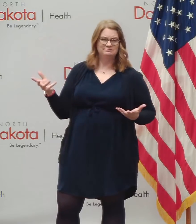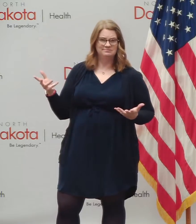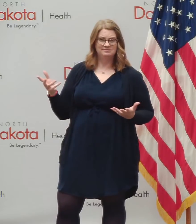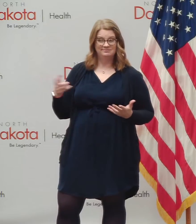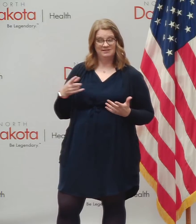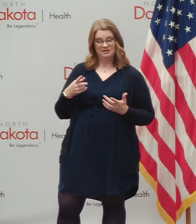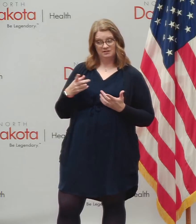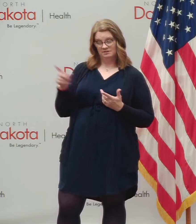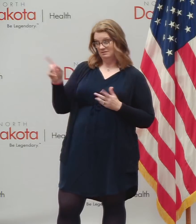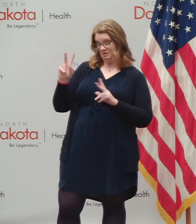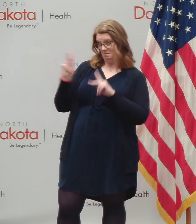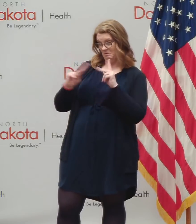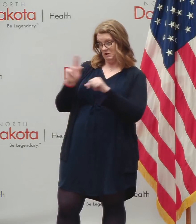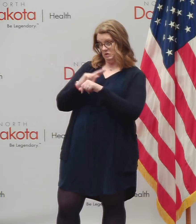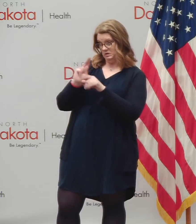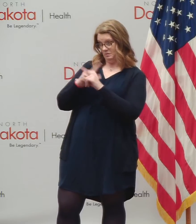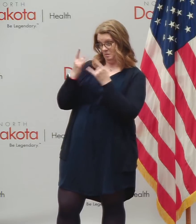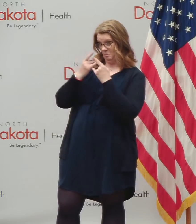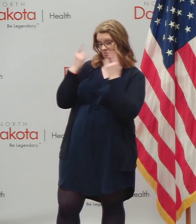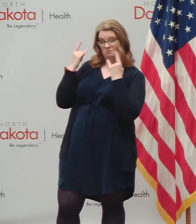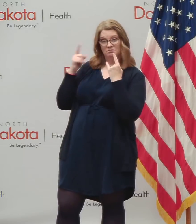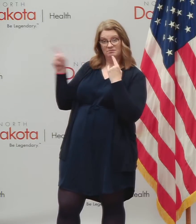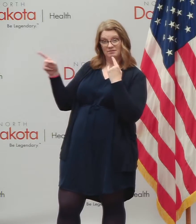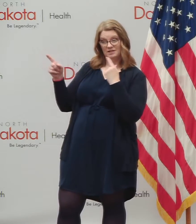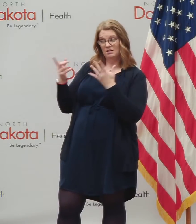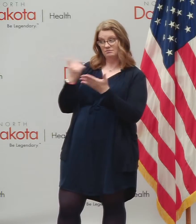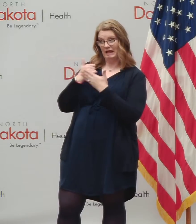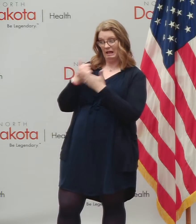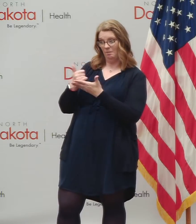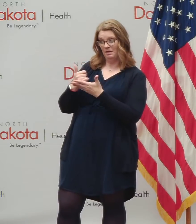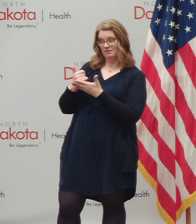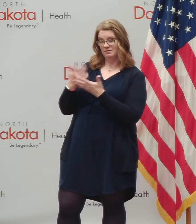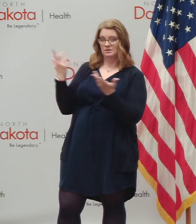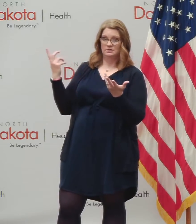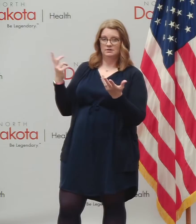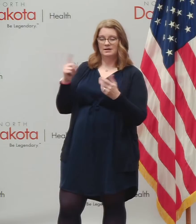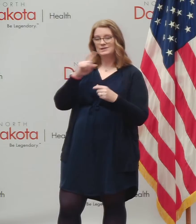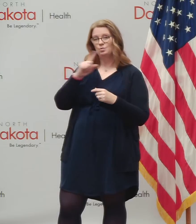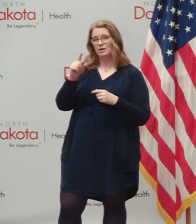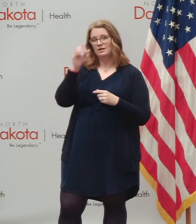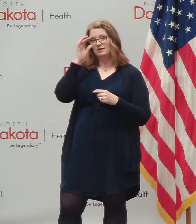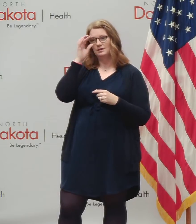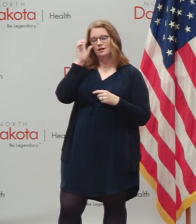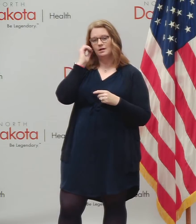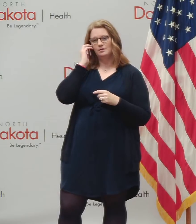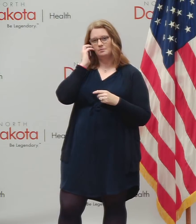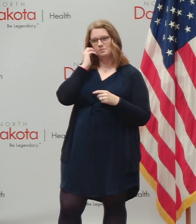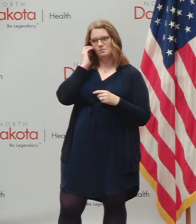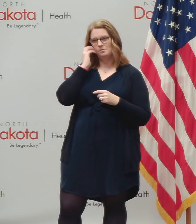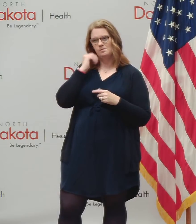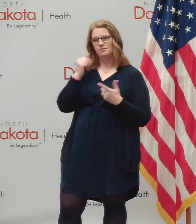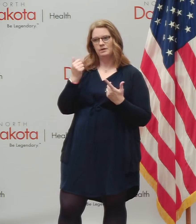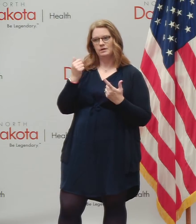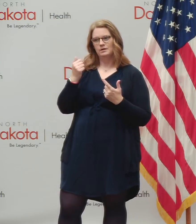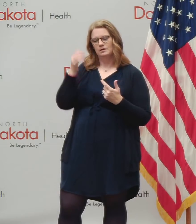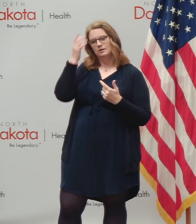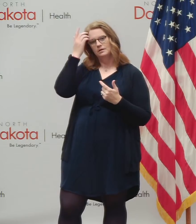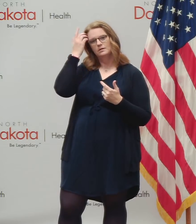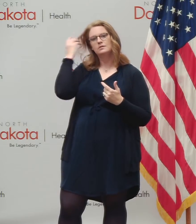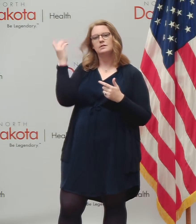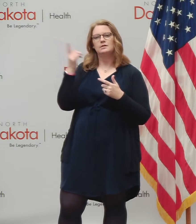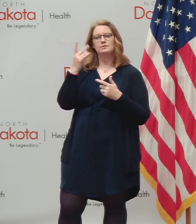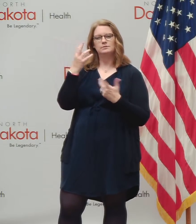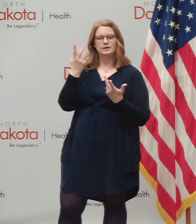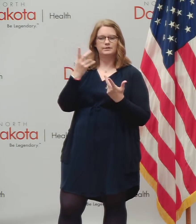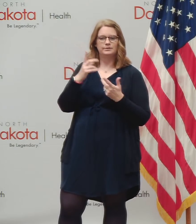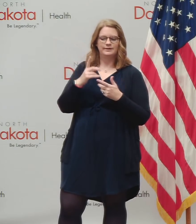people that are wearing them in Wisconsin they're part of the solution. But so it's the causality versus correlation,